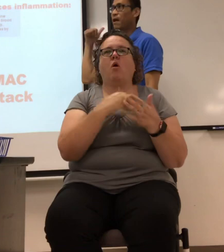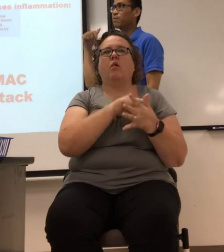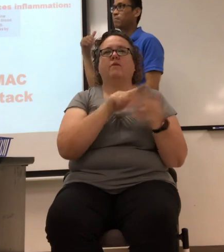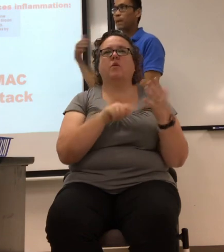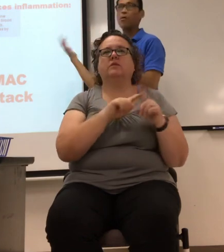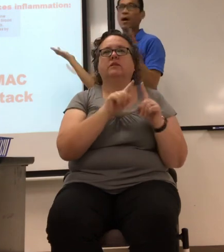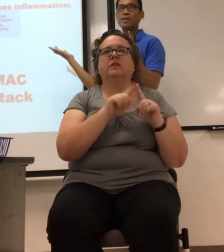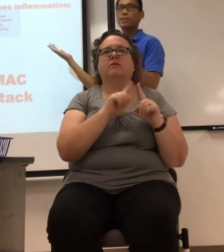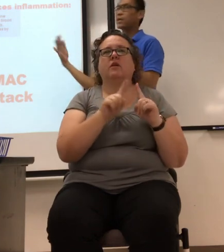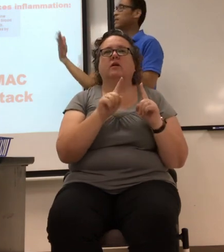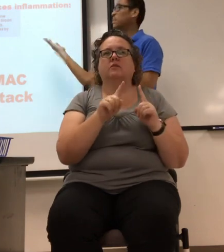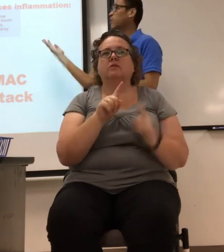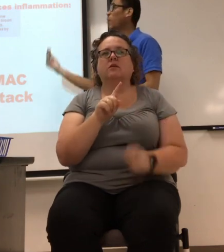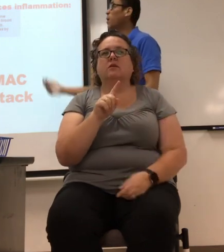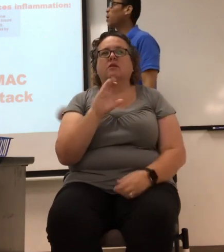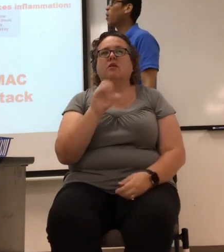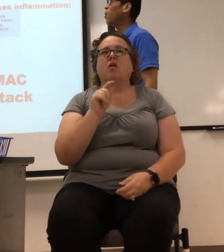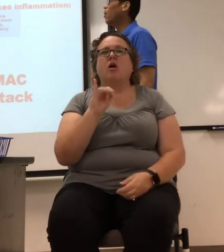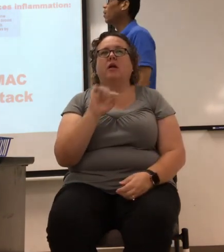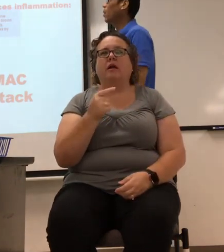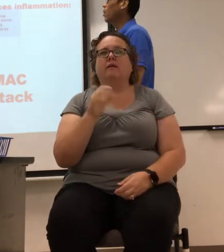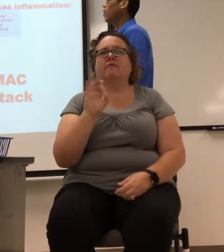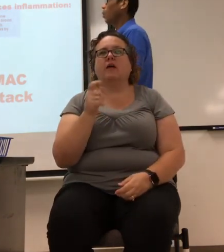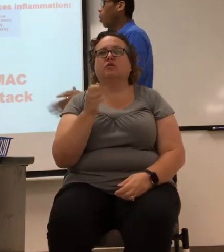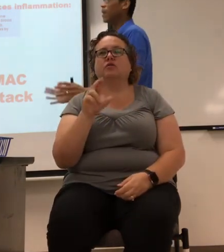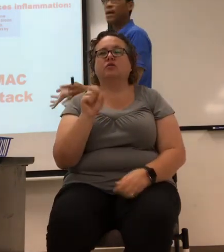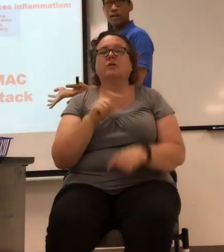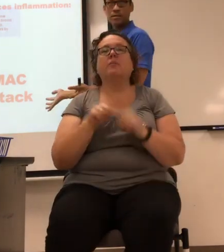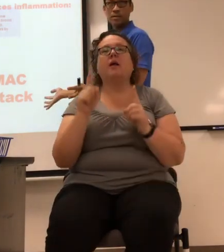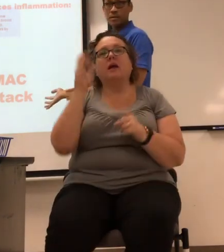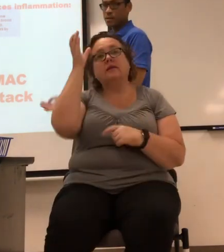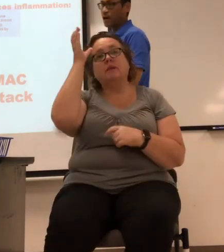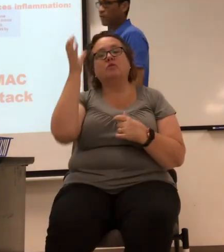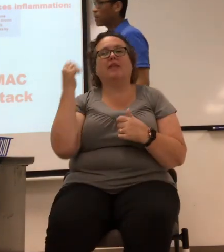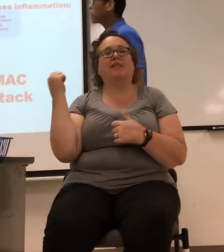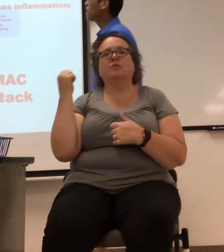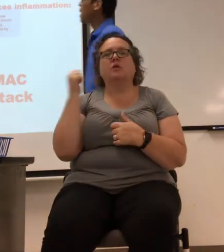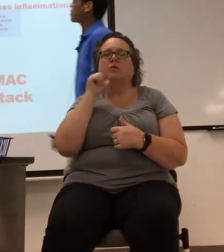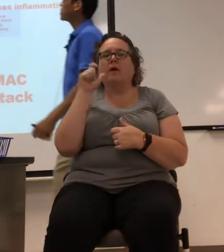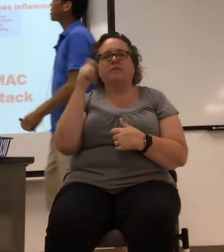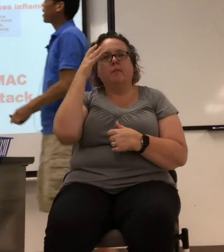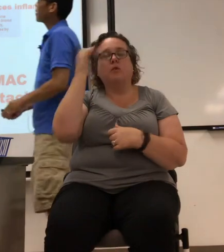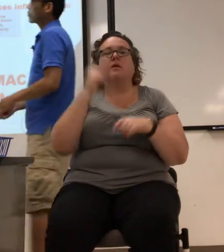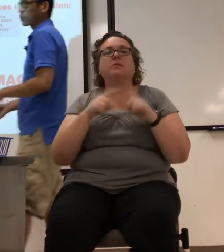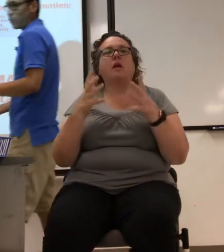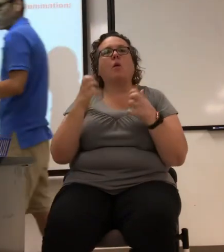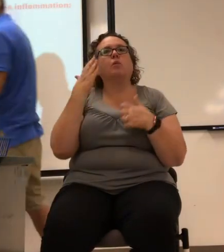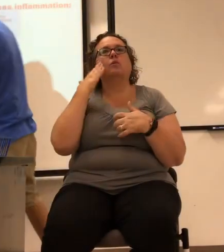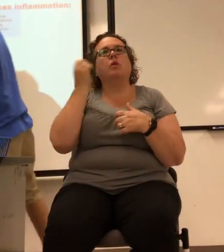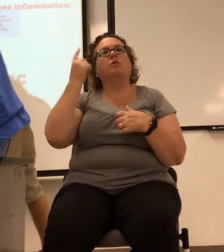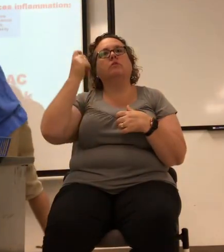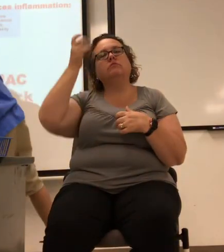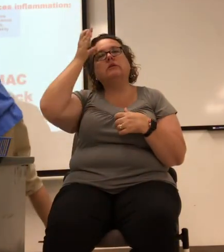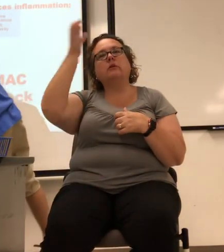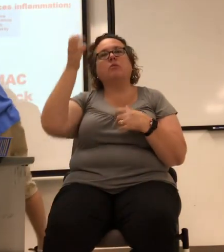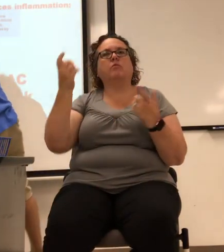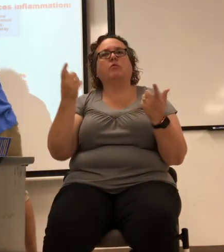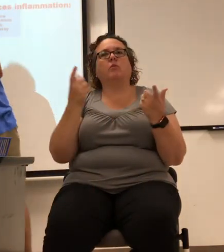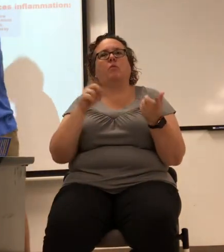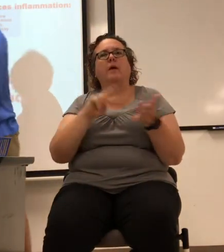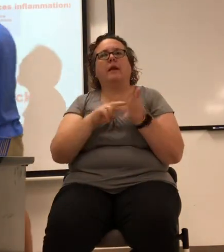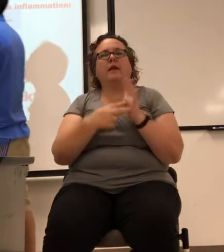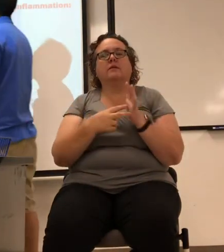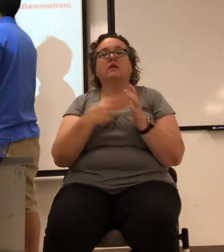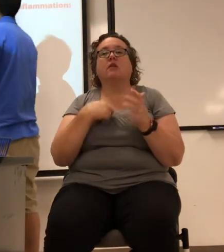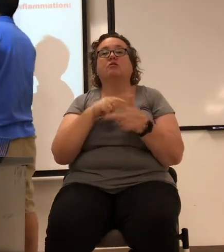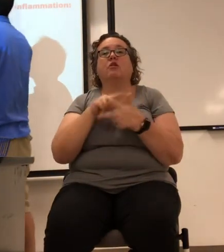This one you don't have to memorize, but conceptually I want you to know what it is. Now if you look at the top of this slide, there's three ways to kick it